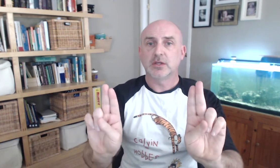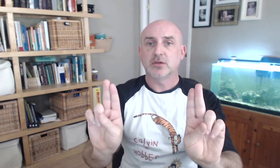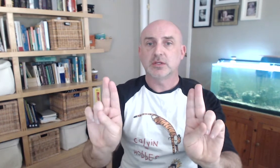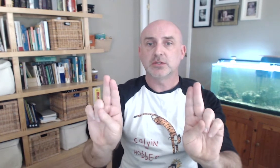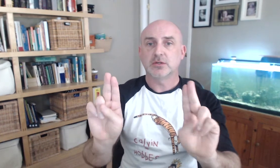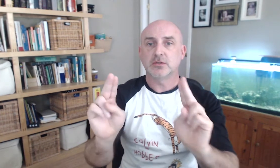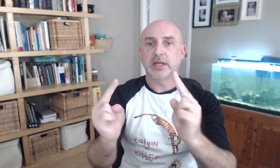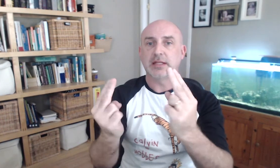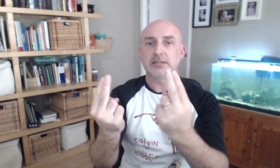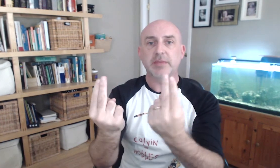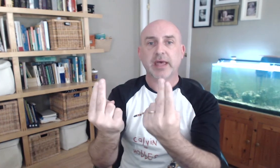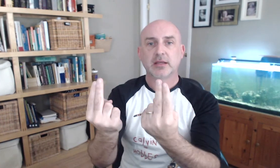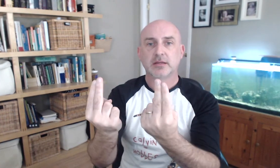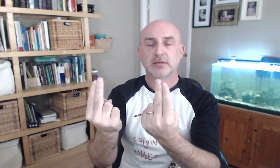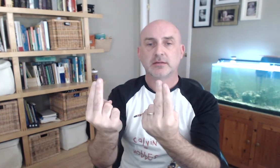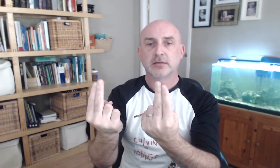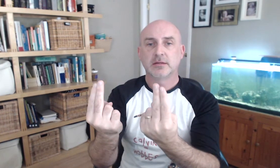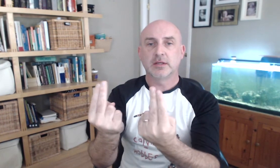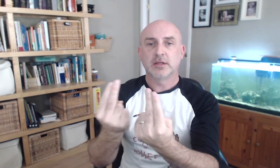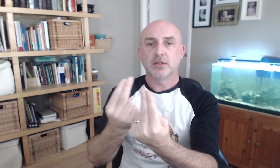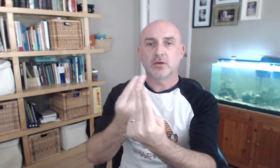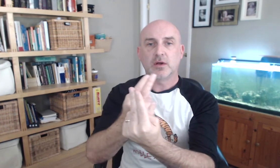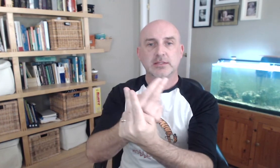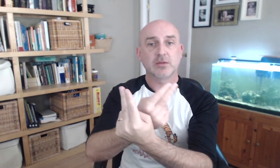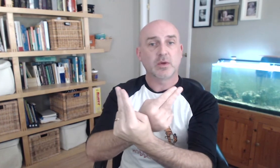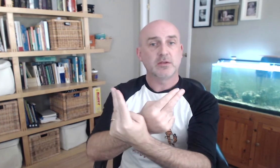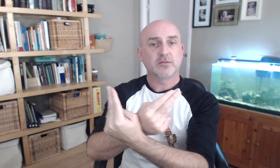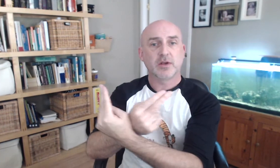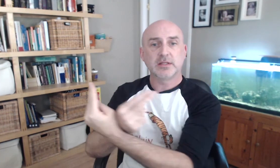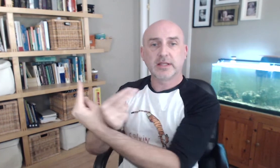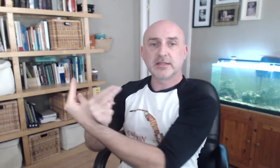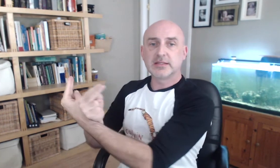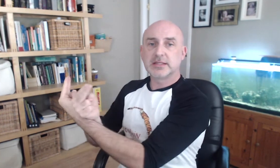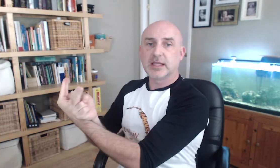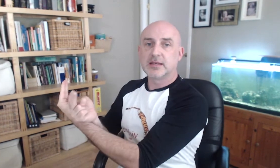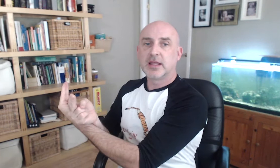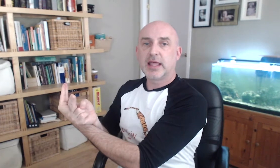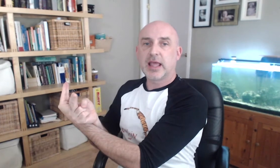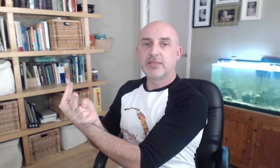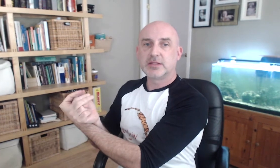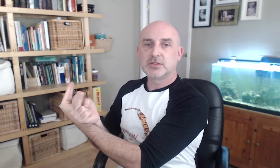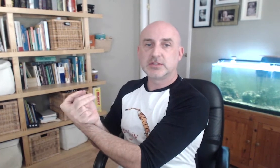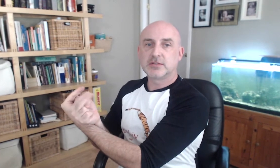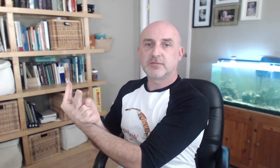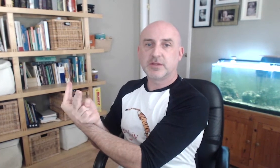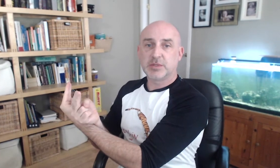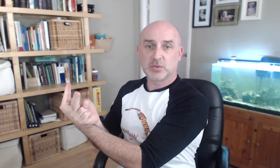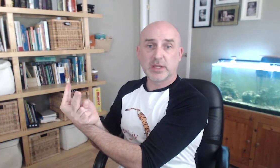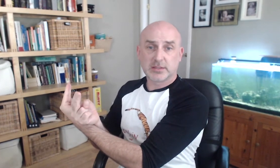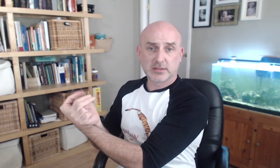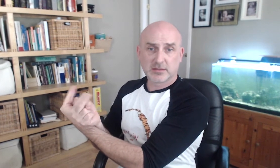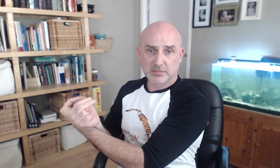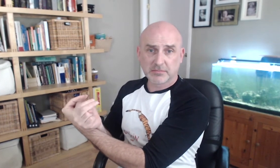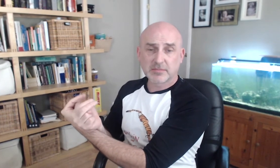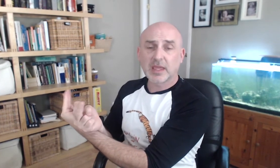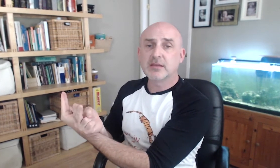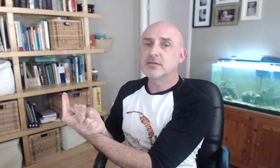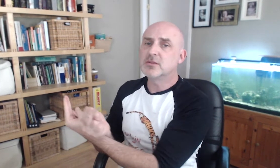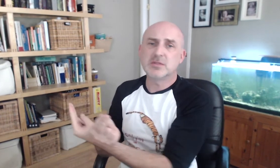going to turn your hands back, cross the one in front like this again, and then just flip it twice. Okay? Use this